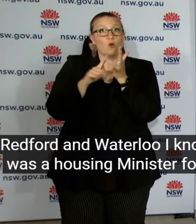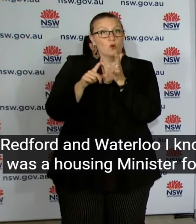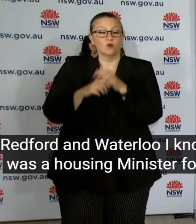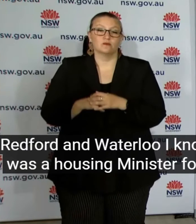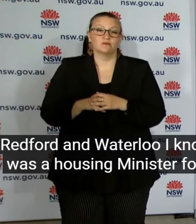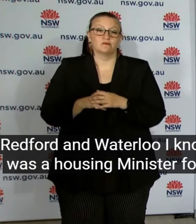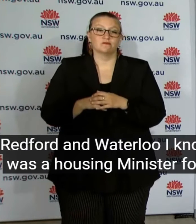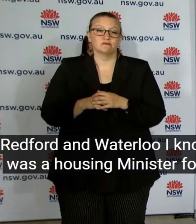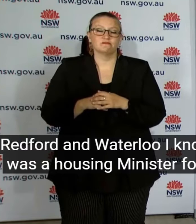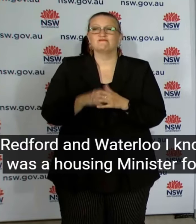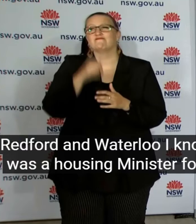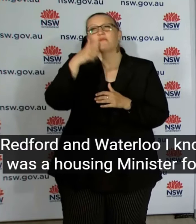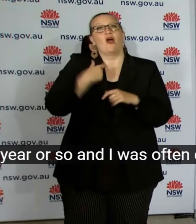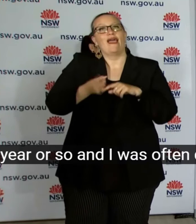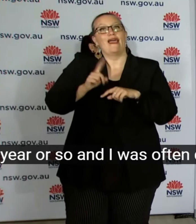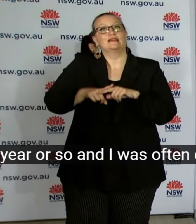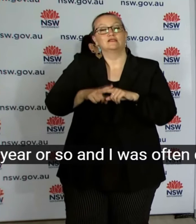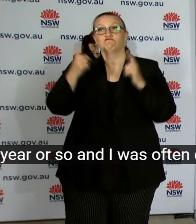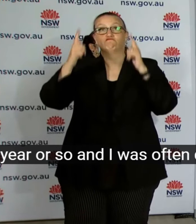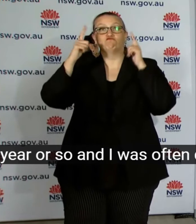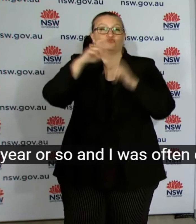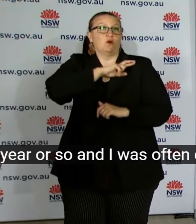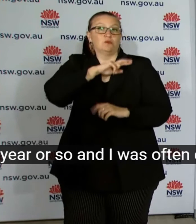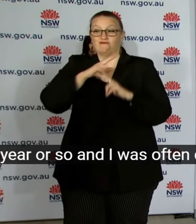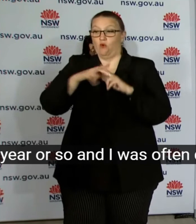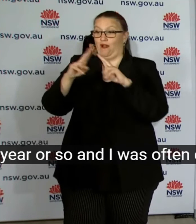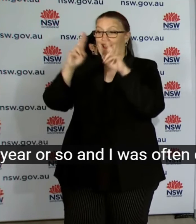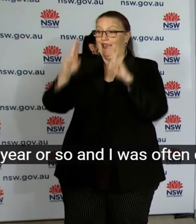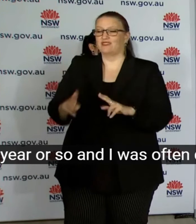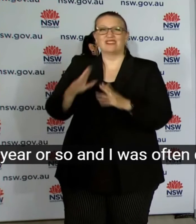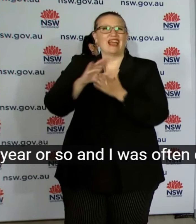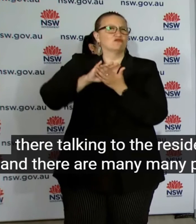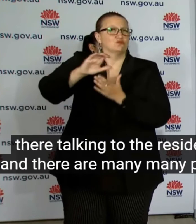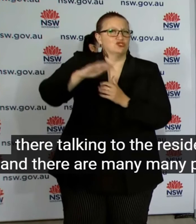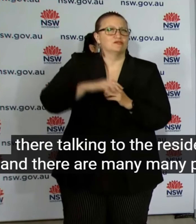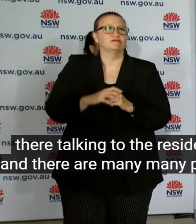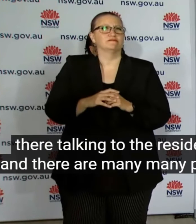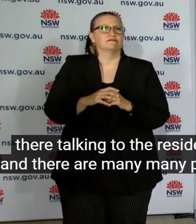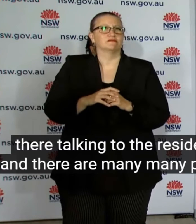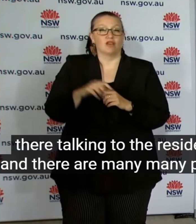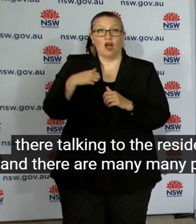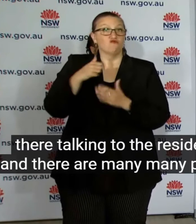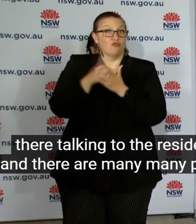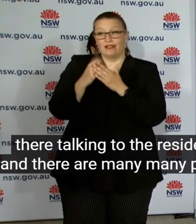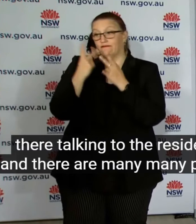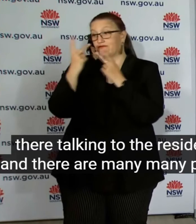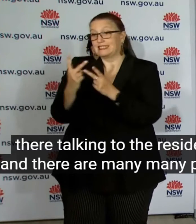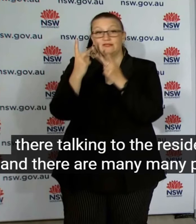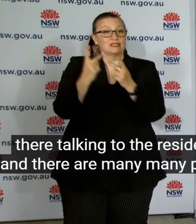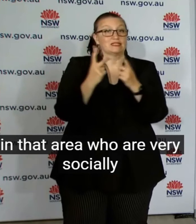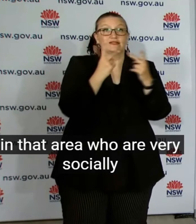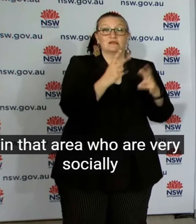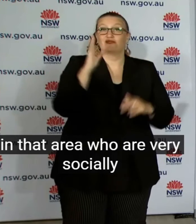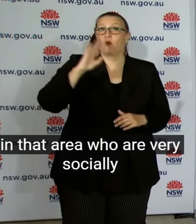there talking to the residents, and there are many, many people in that area who are very socially disadvantaged and haven't yet actually been